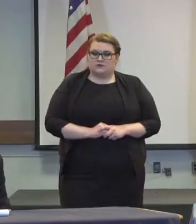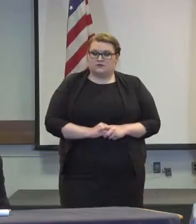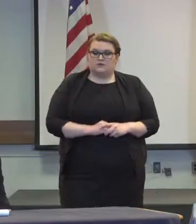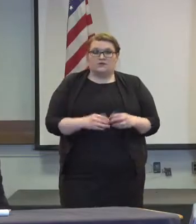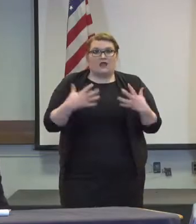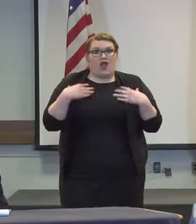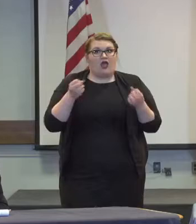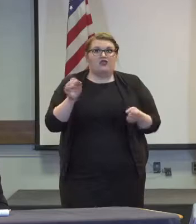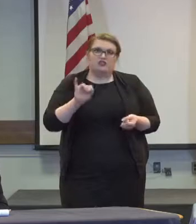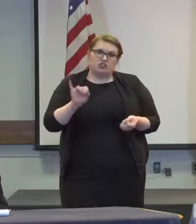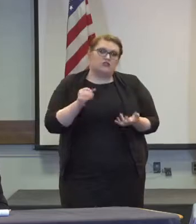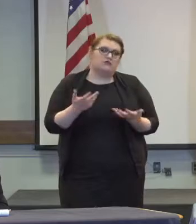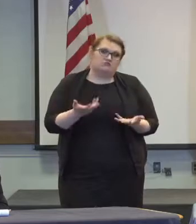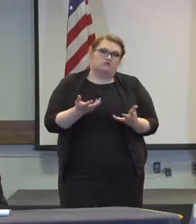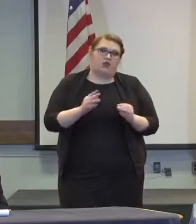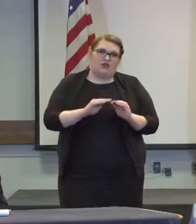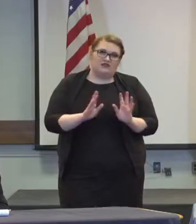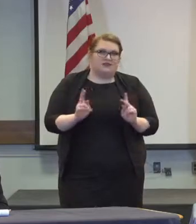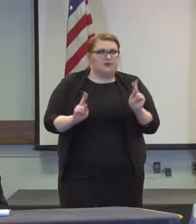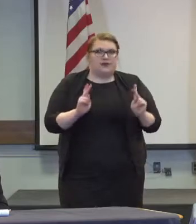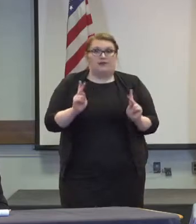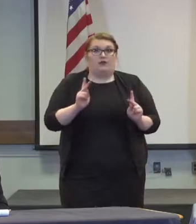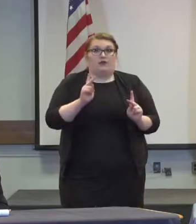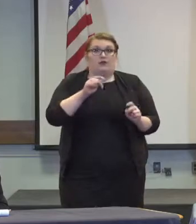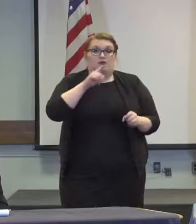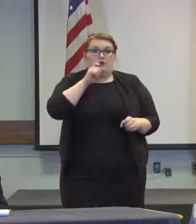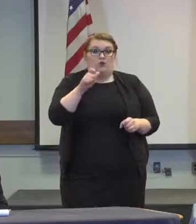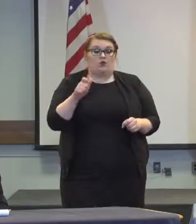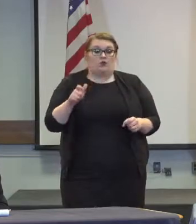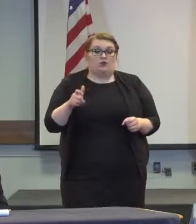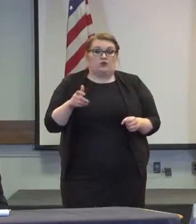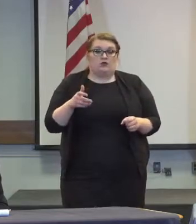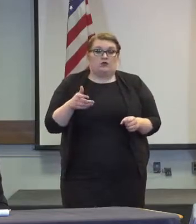Health insurance, obviously, people were not covered under the